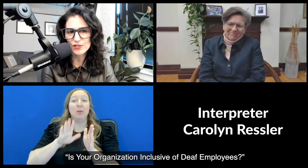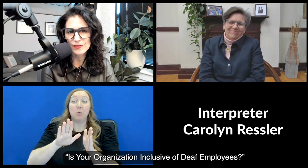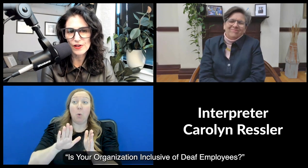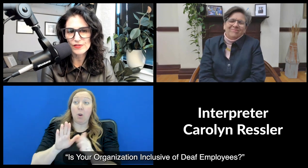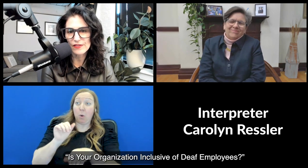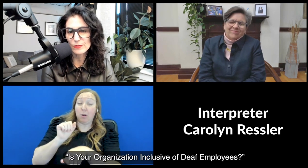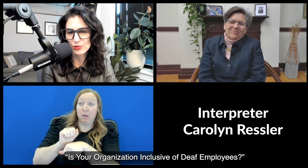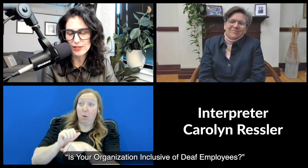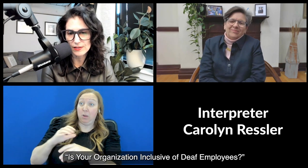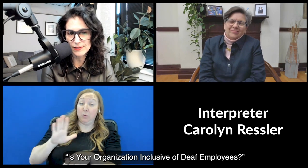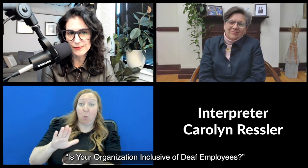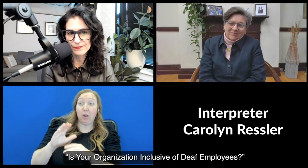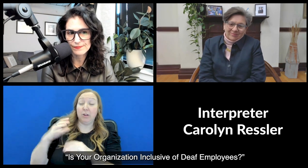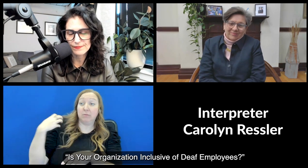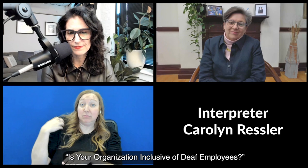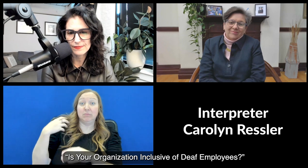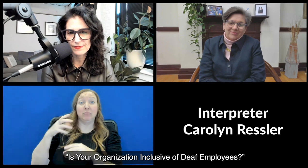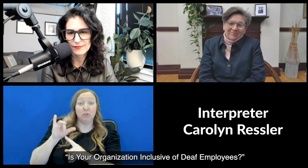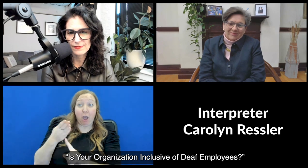Inclusive of Deaf Employees?